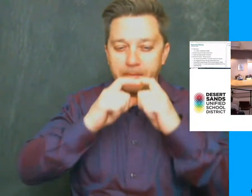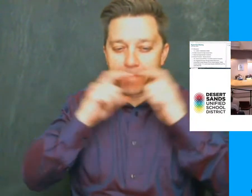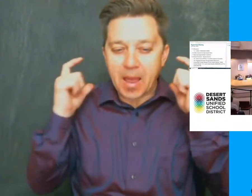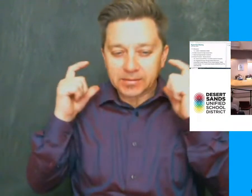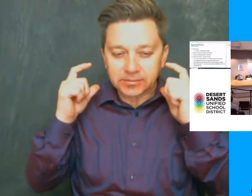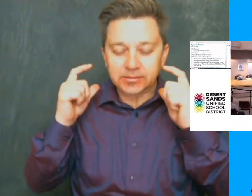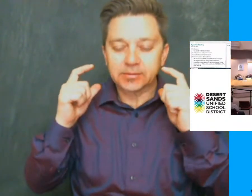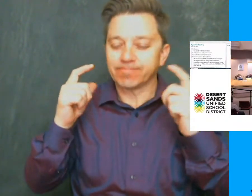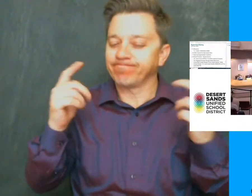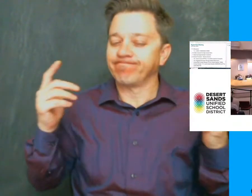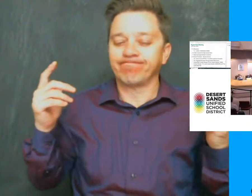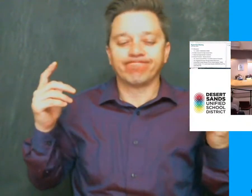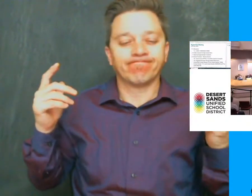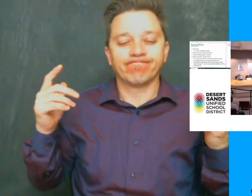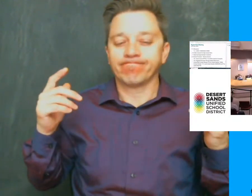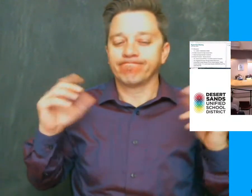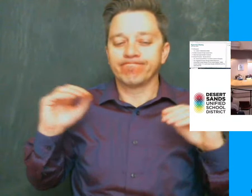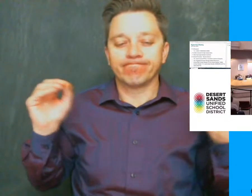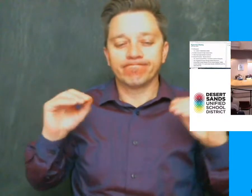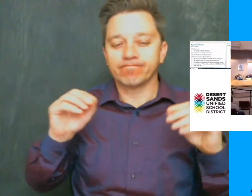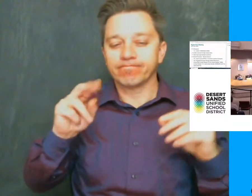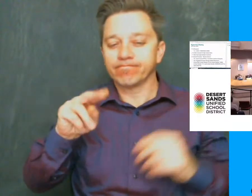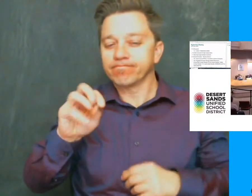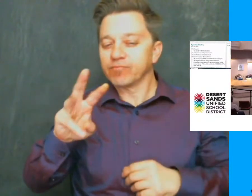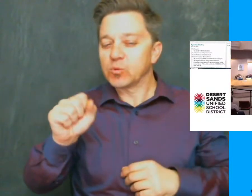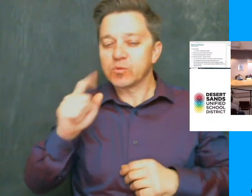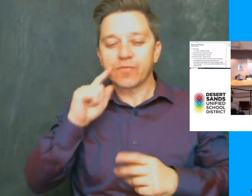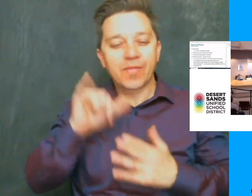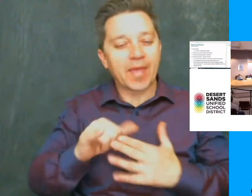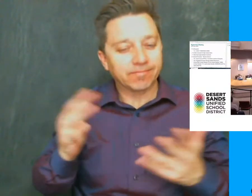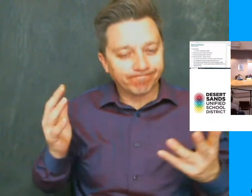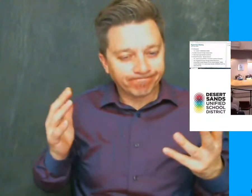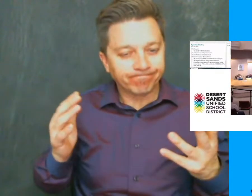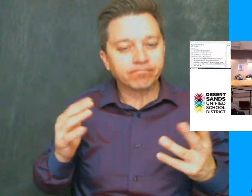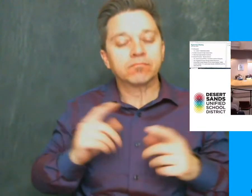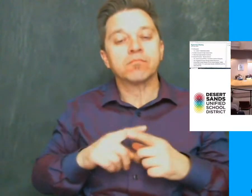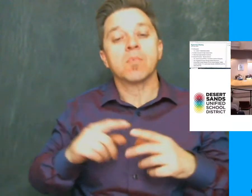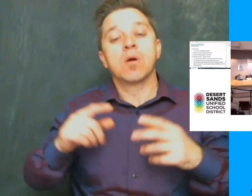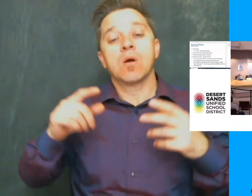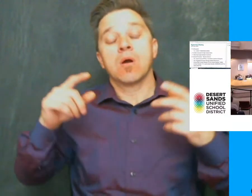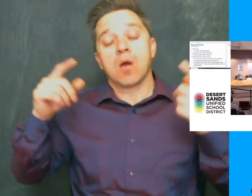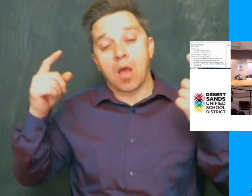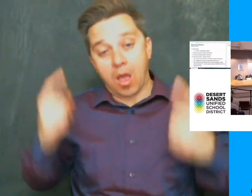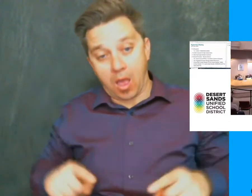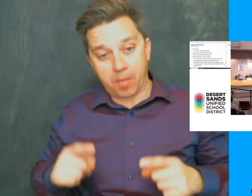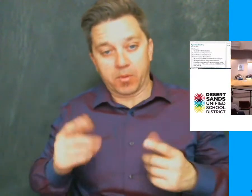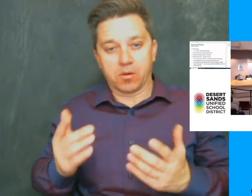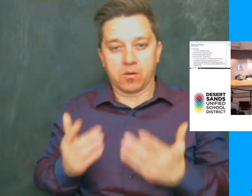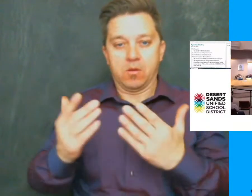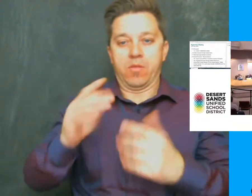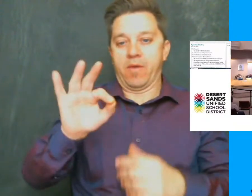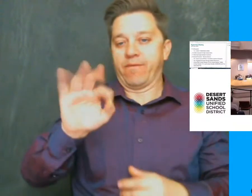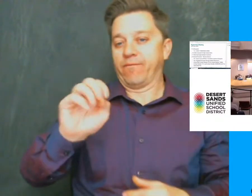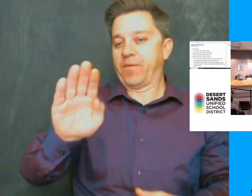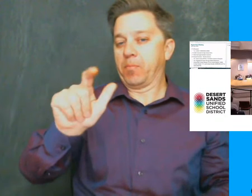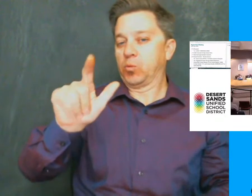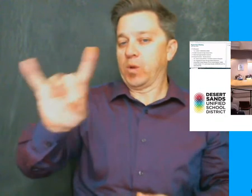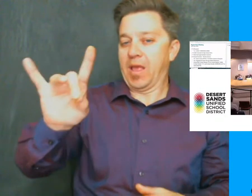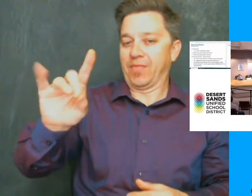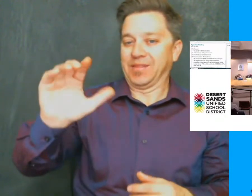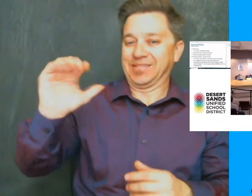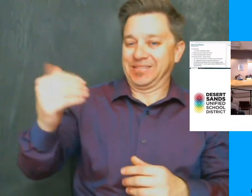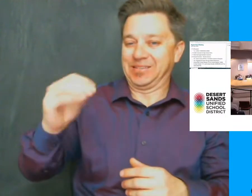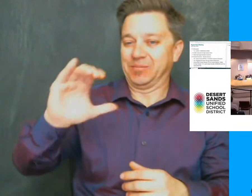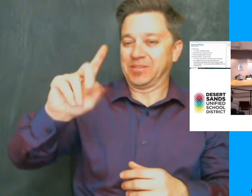that news didn't come, but what did come was a notion that February 28th, the